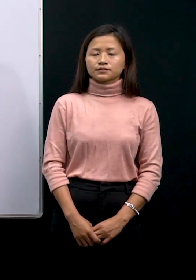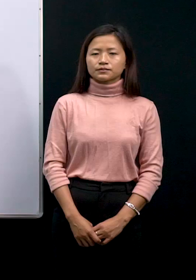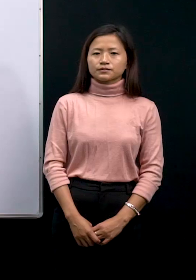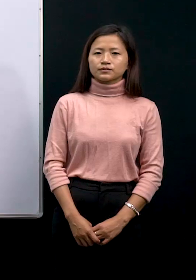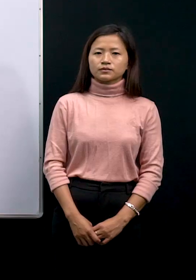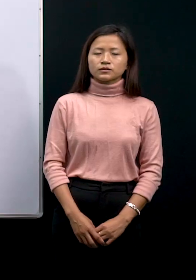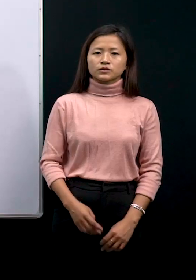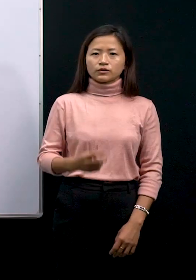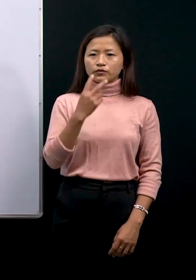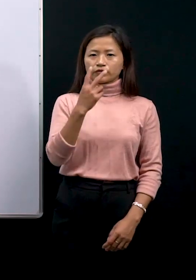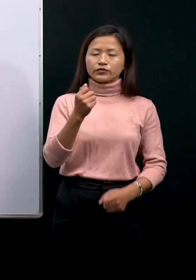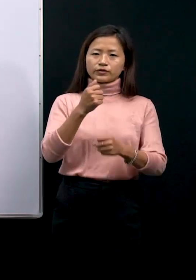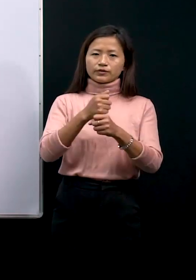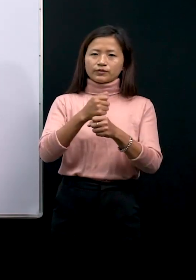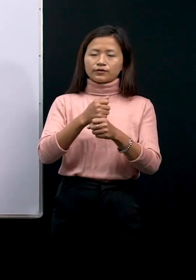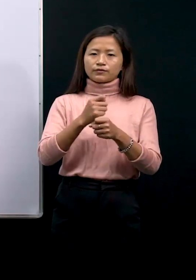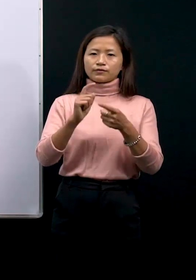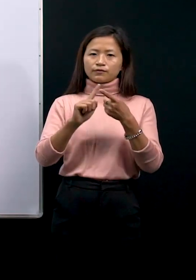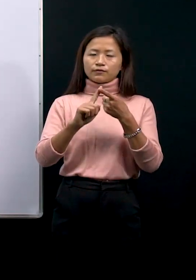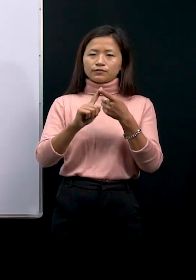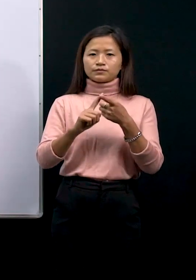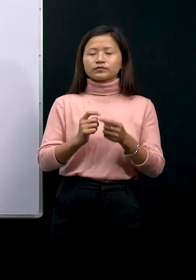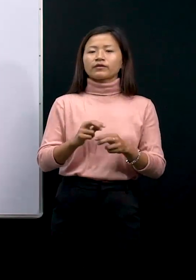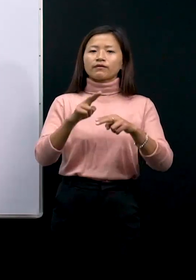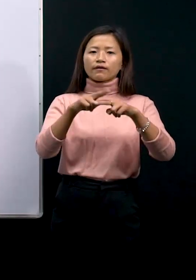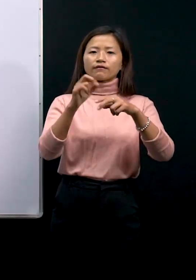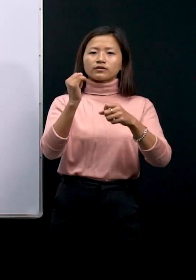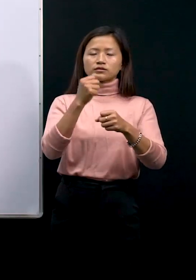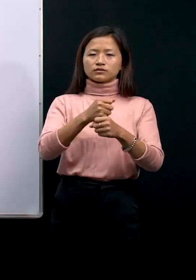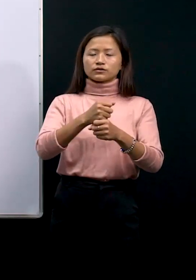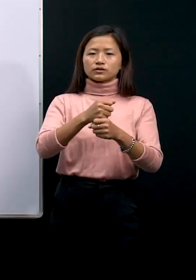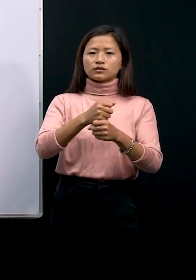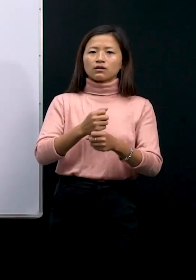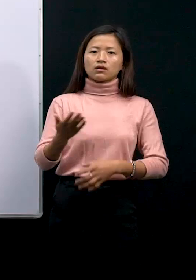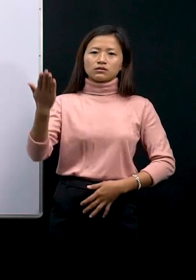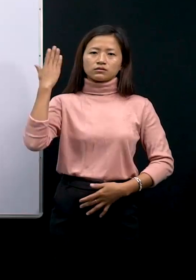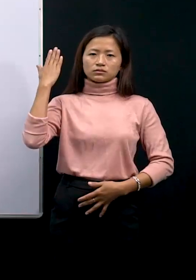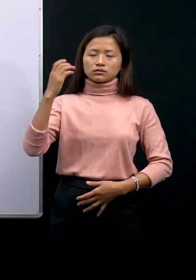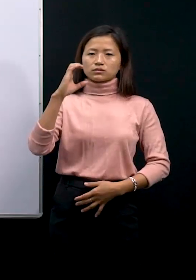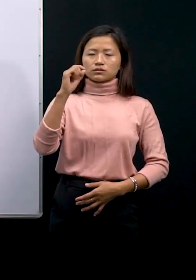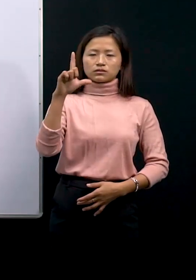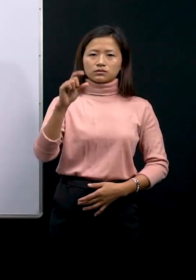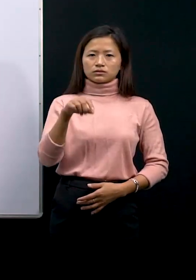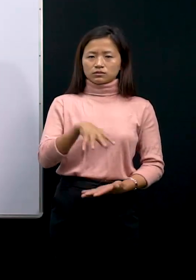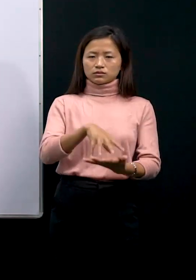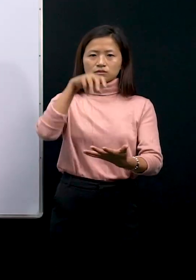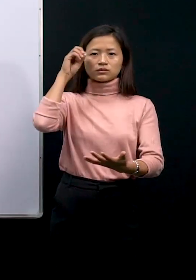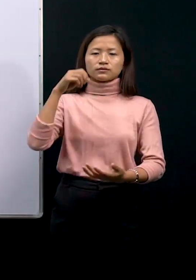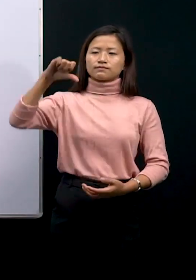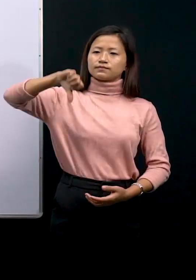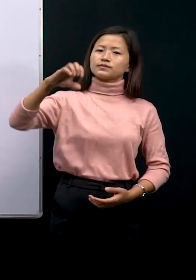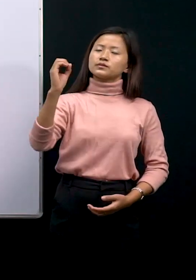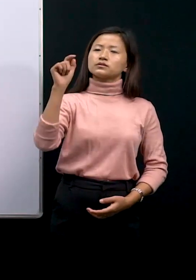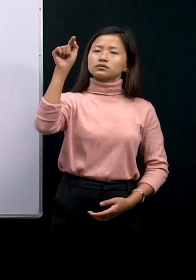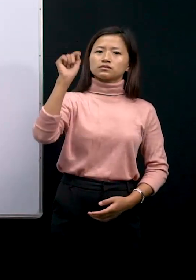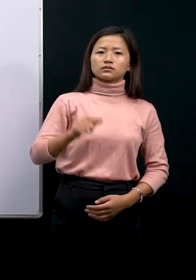What angle? How many degree it will be? Yes, last class we learned, right? How many degree? 90 degree. Why